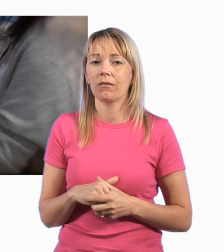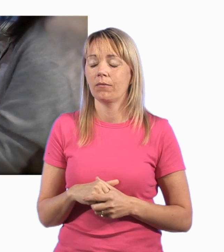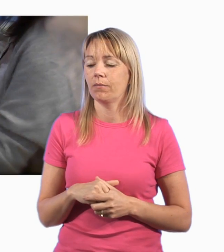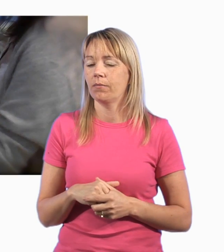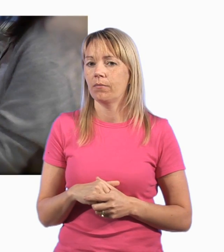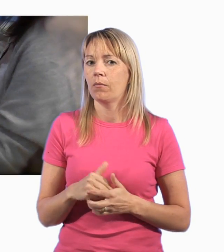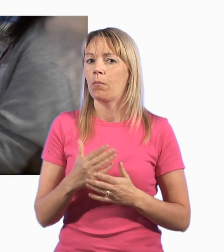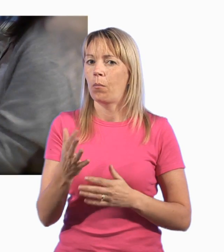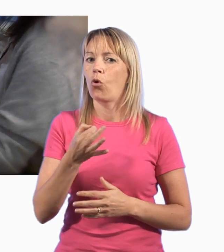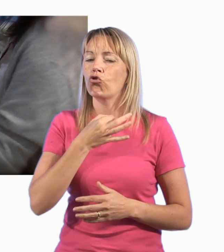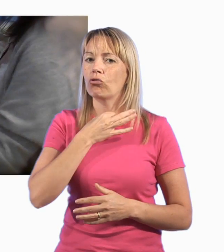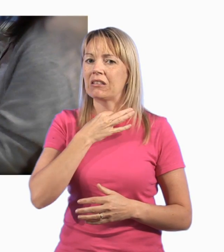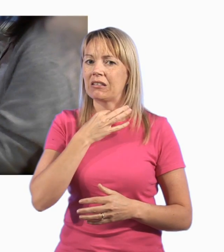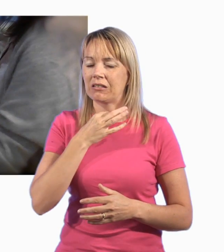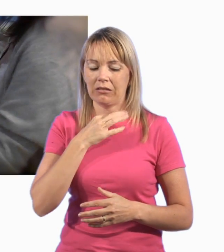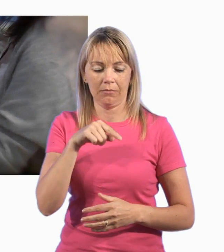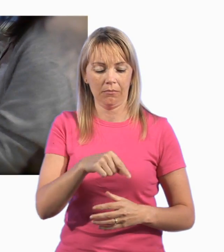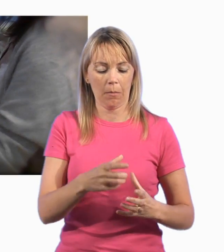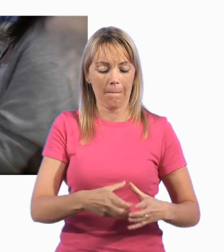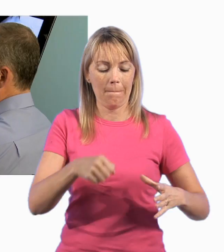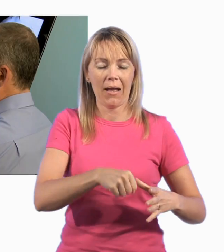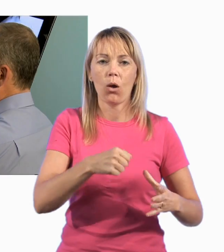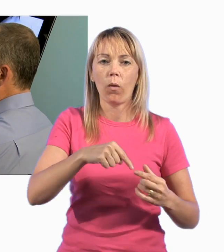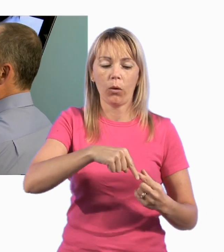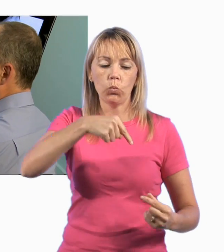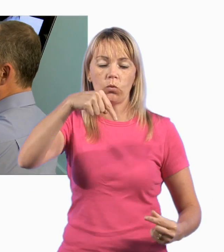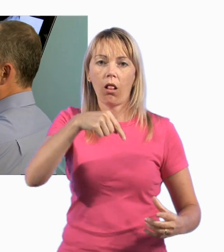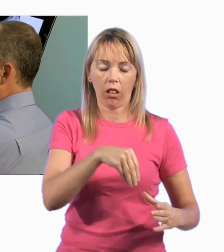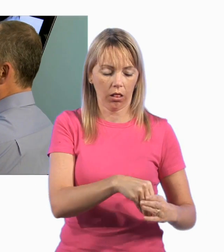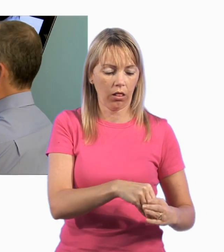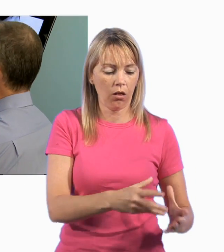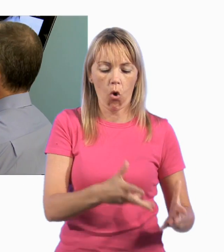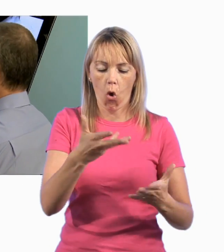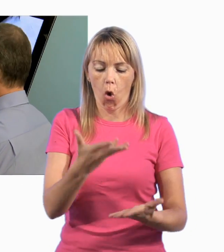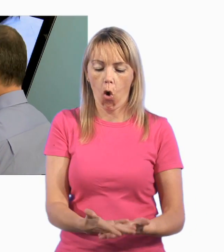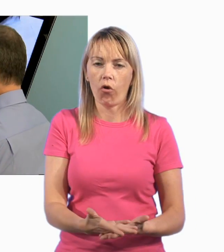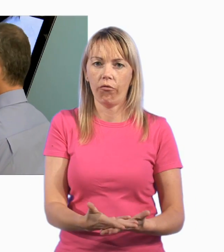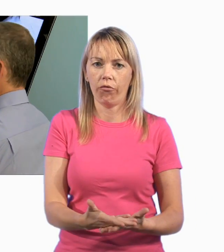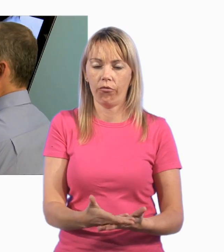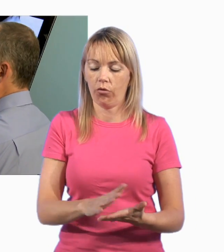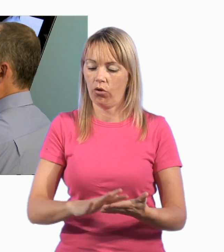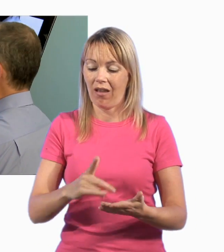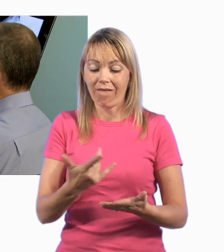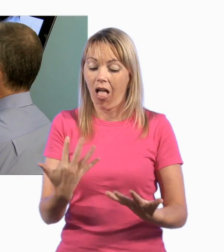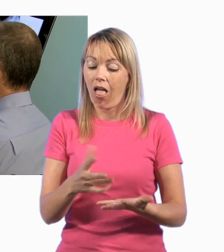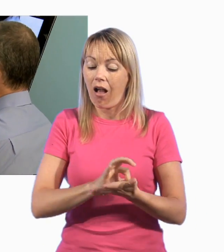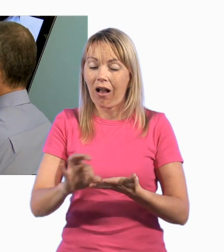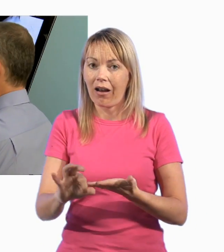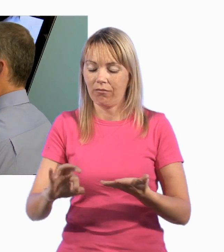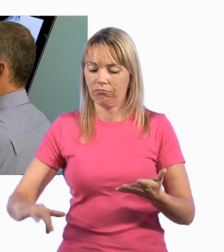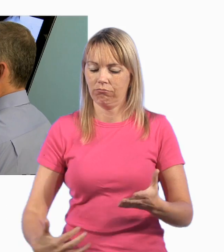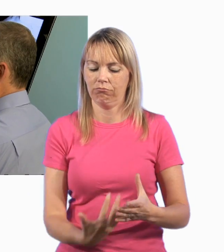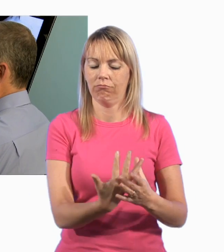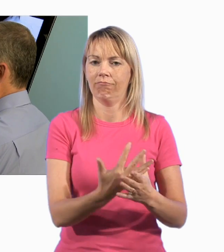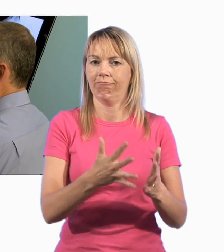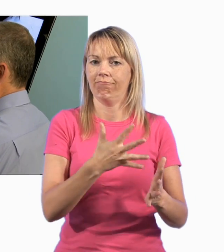More risk of cross-contamination. The bag of noodles was sat on the chopping board where the raw meat was cut. If that hasn't been cleaned in between, that's going to